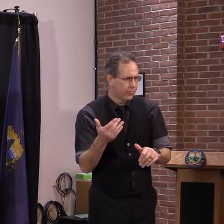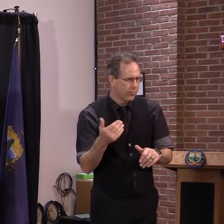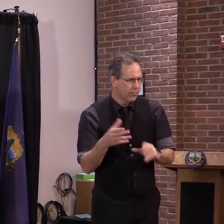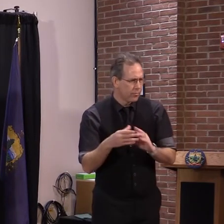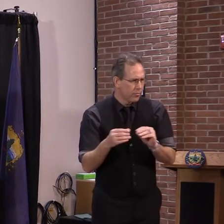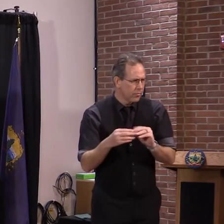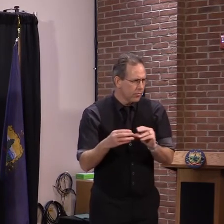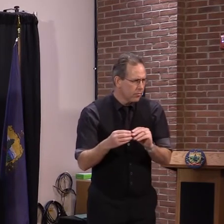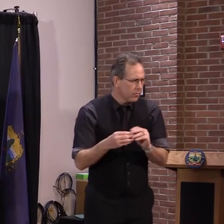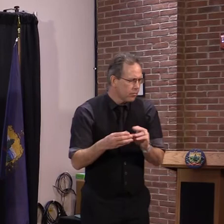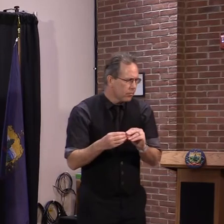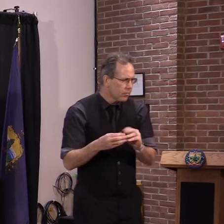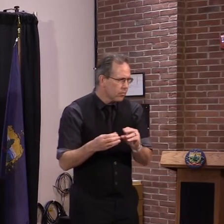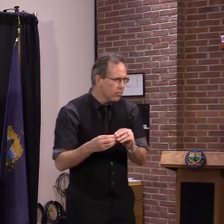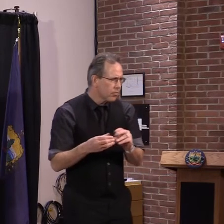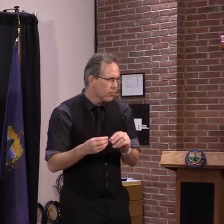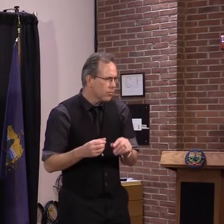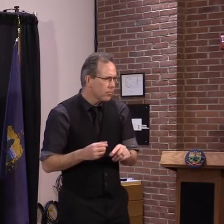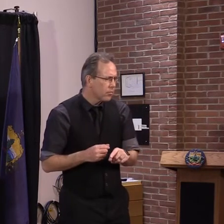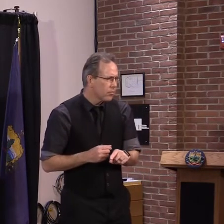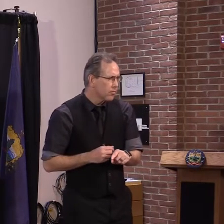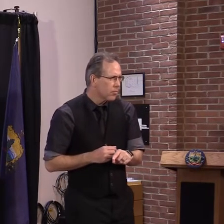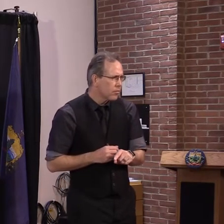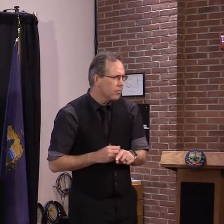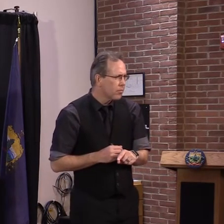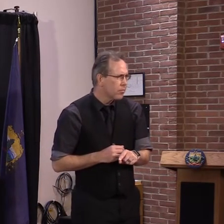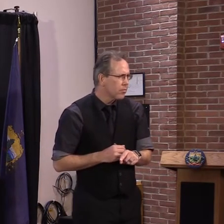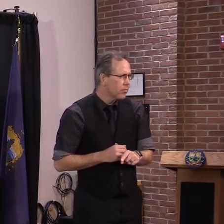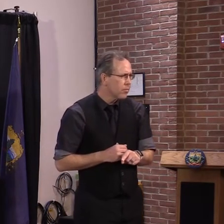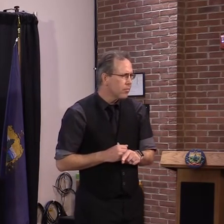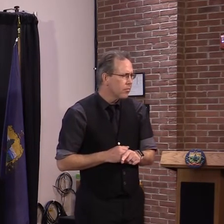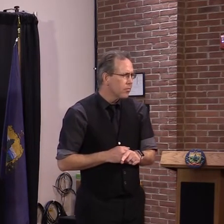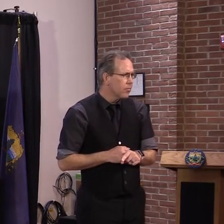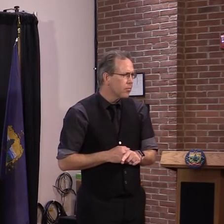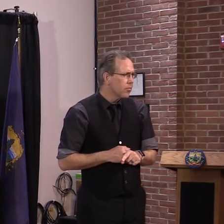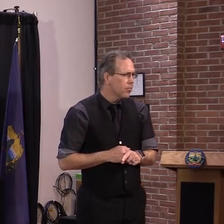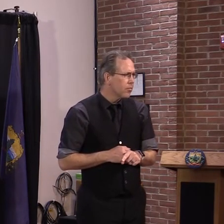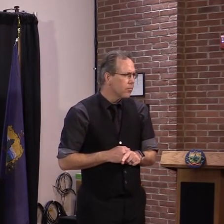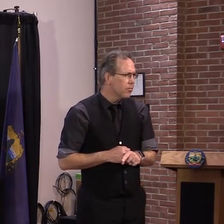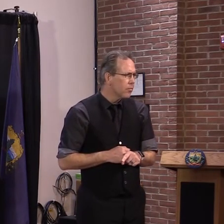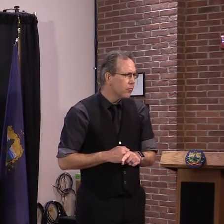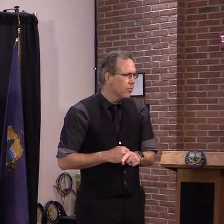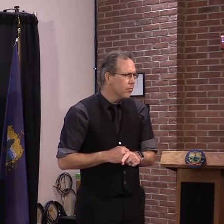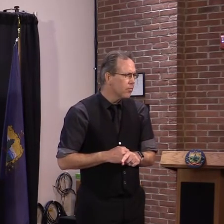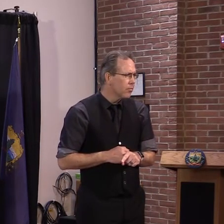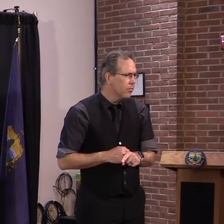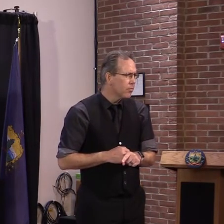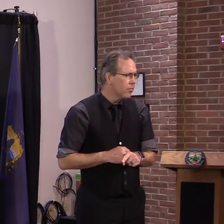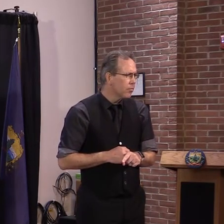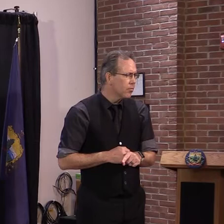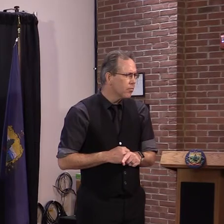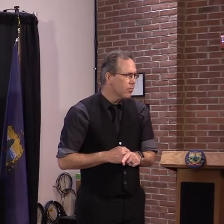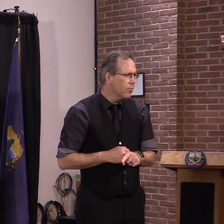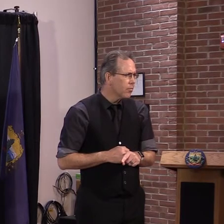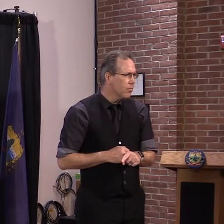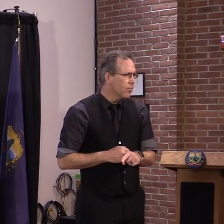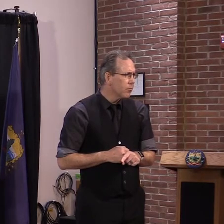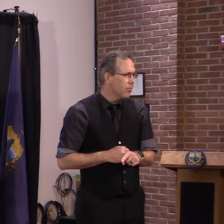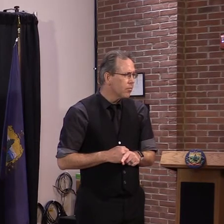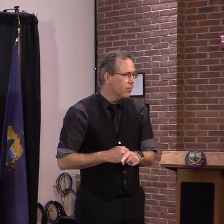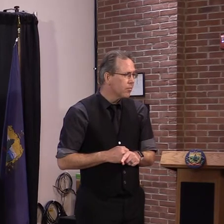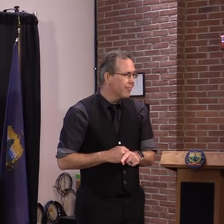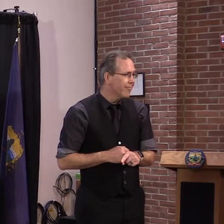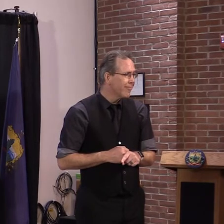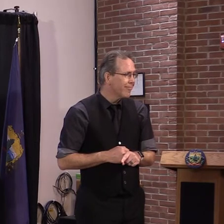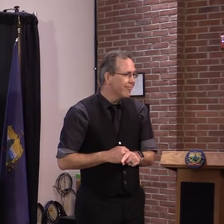quick. And is there, my question is, with regards earlier you were talking about the incentives for schools to up their